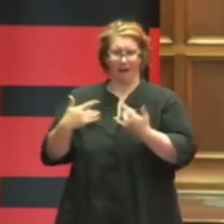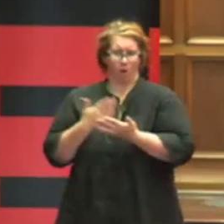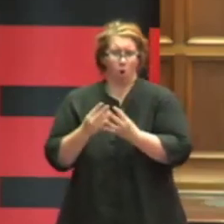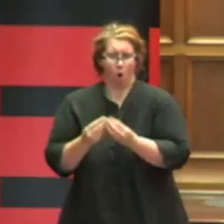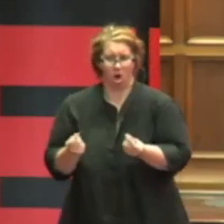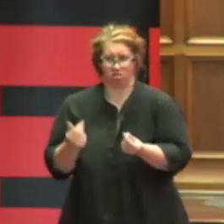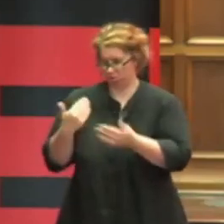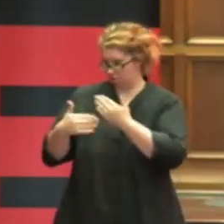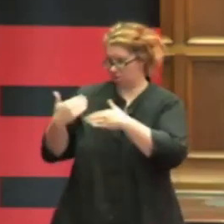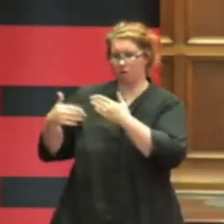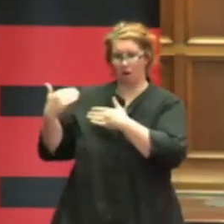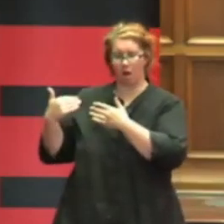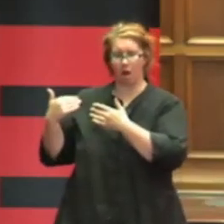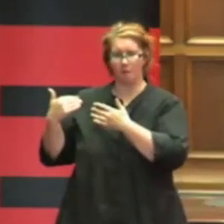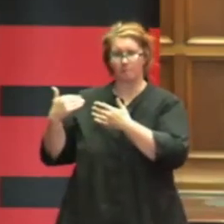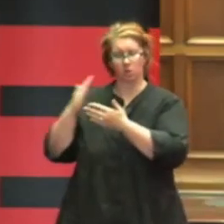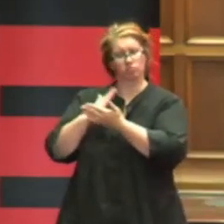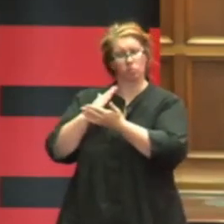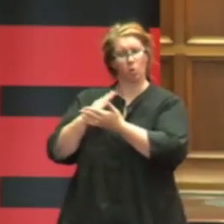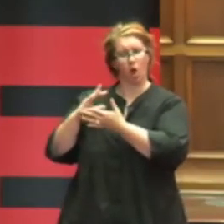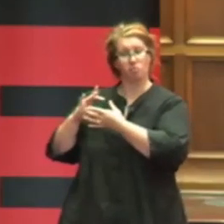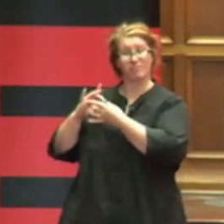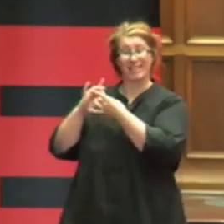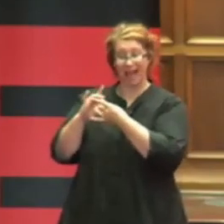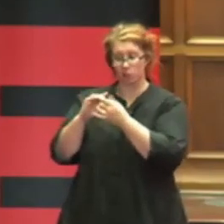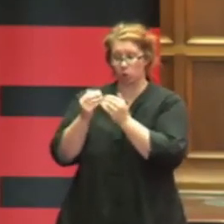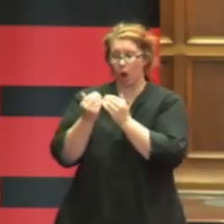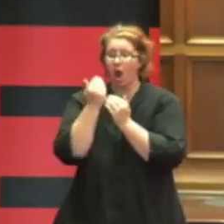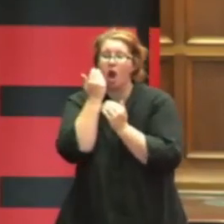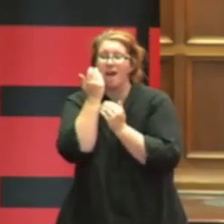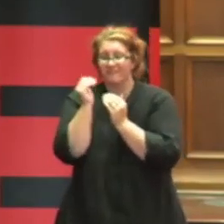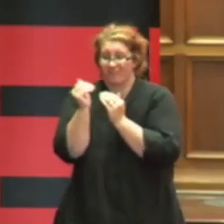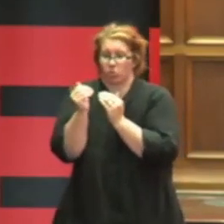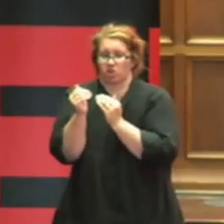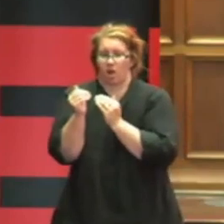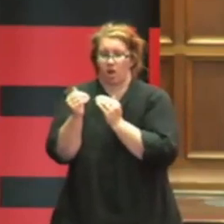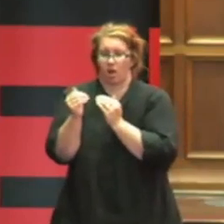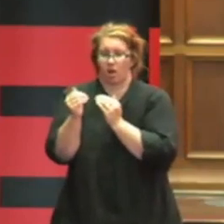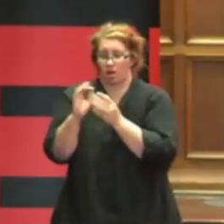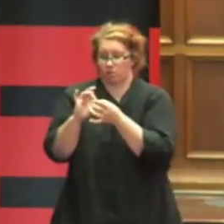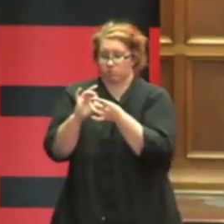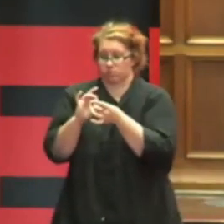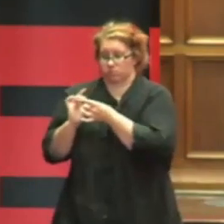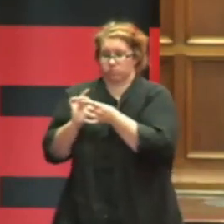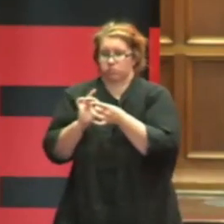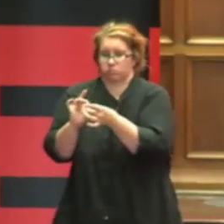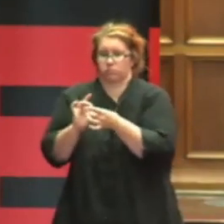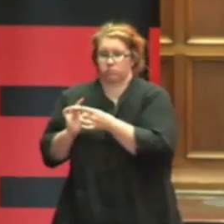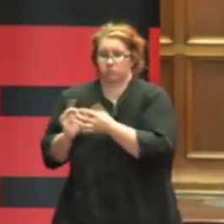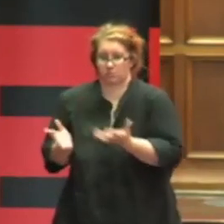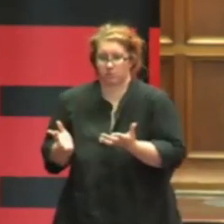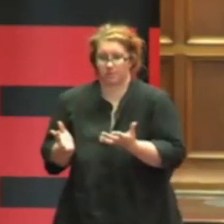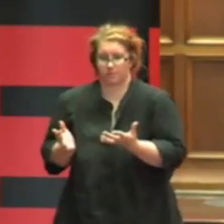has extreme relevance to the near future, the very near future. And by the deep past of life on Earth, I don't just